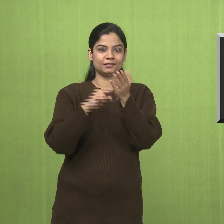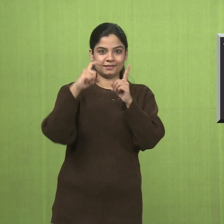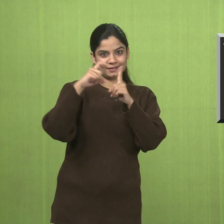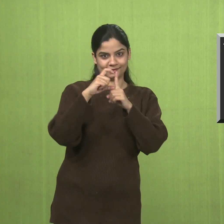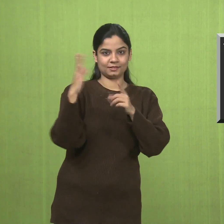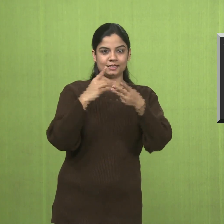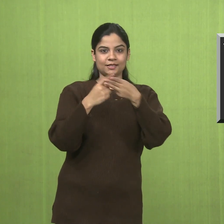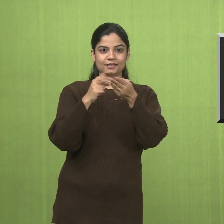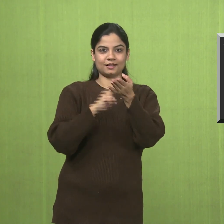energy.